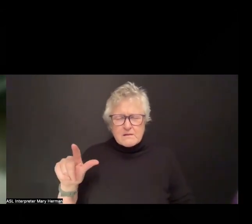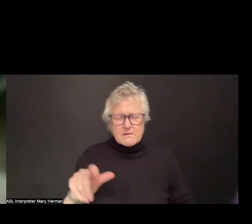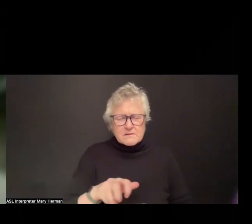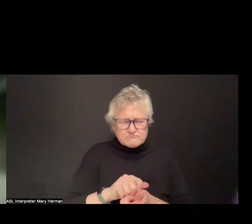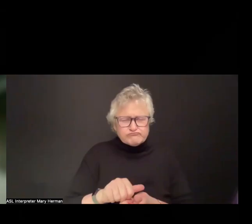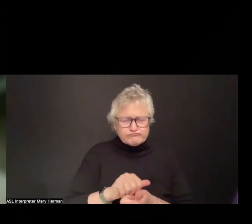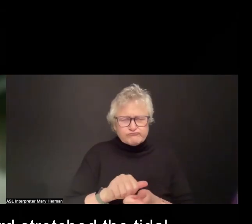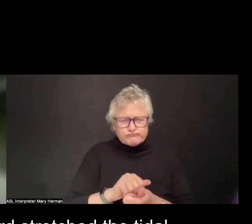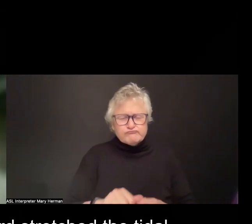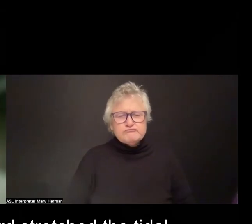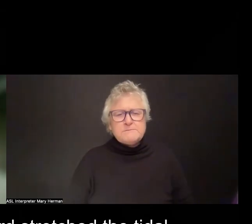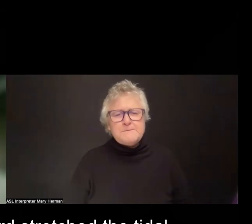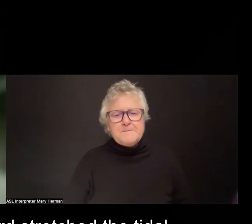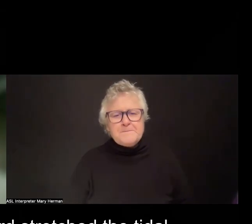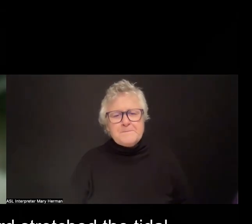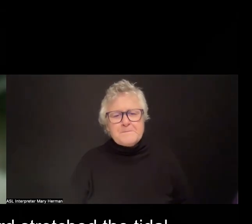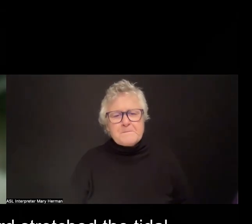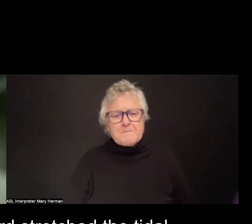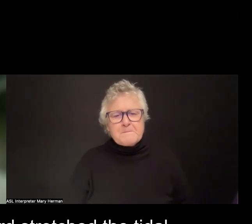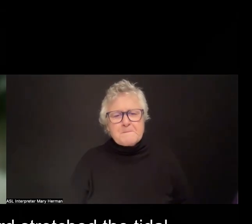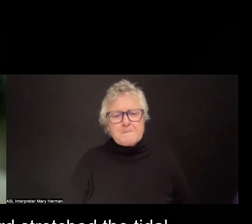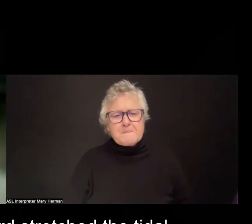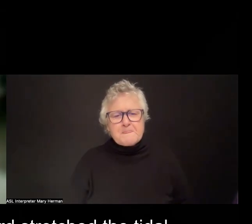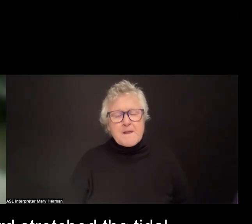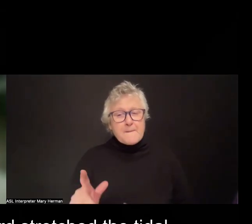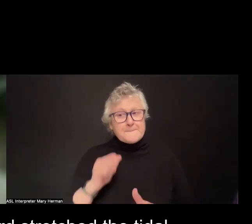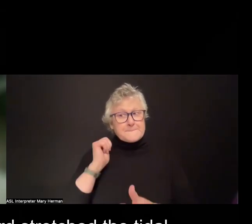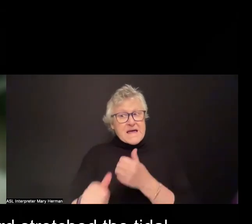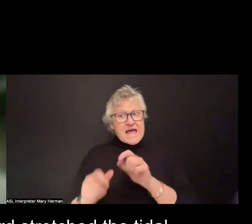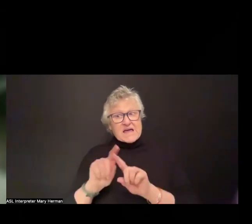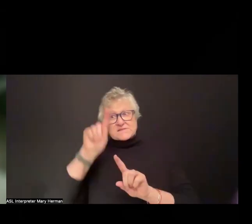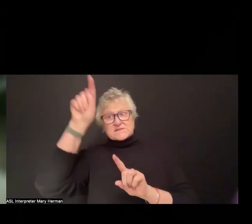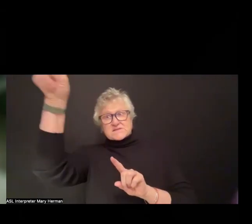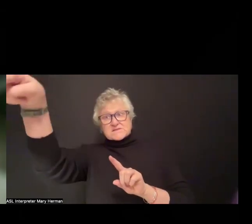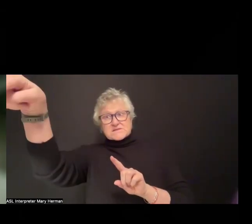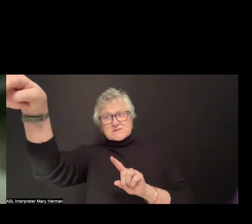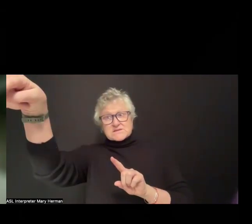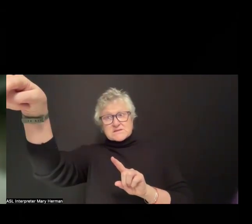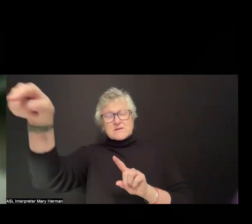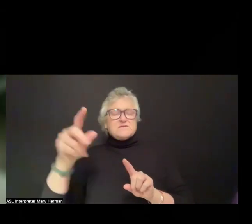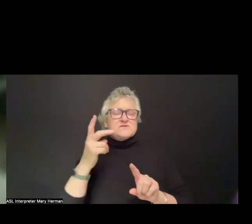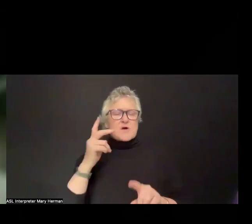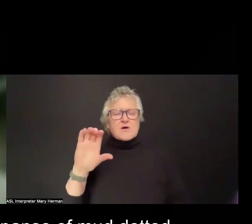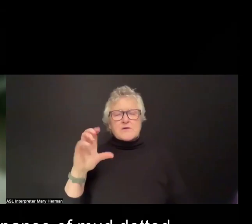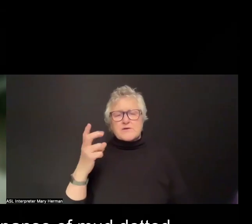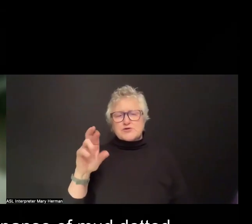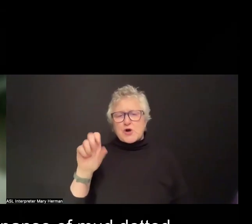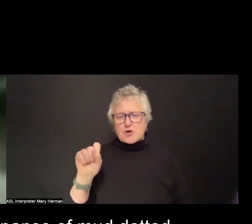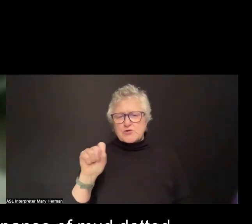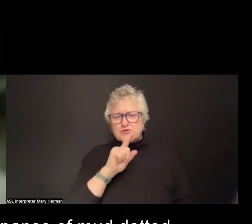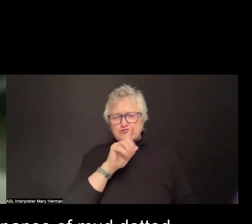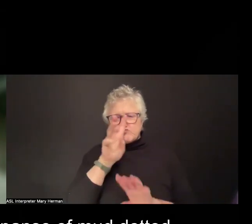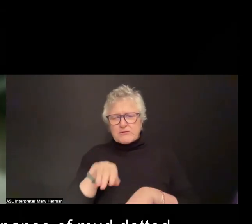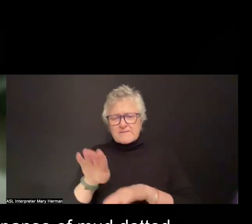sky. Beyond the shipyard stretched the tidal flats where the Charles River crept its lazy way to the sea. Usually a